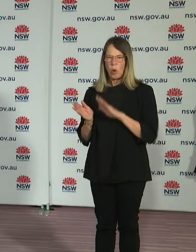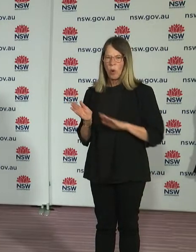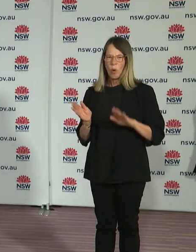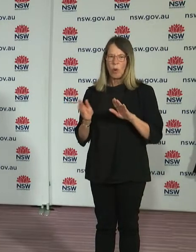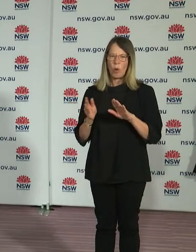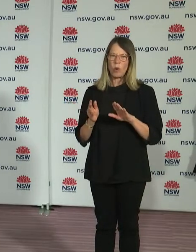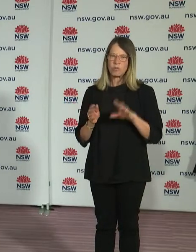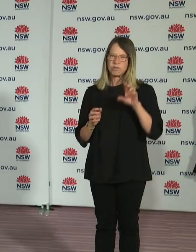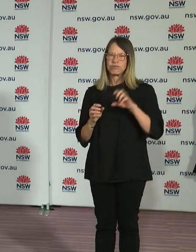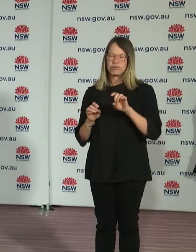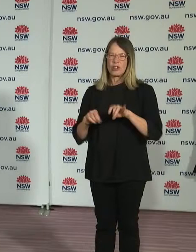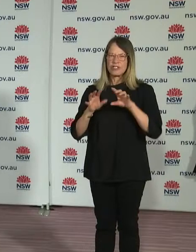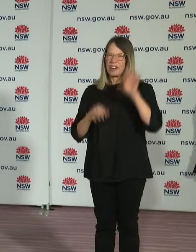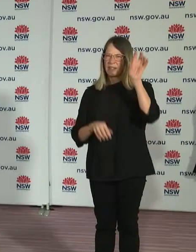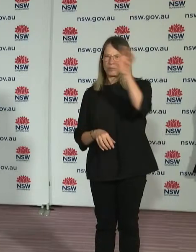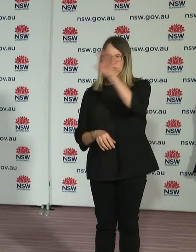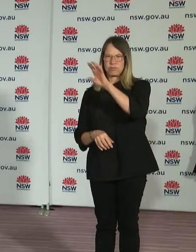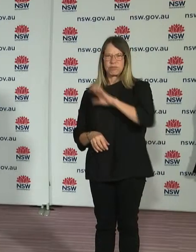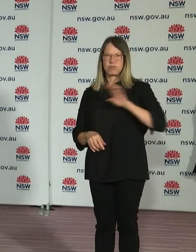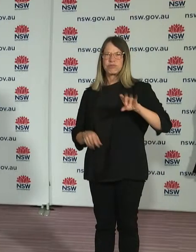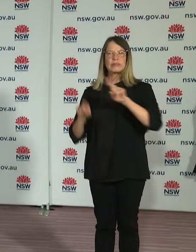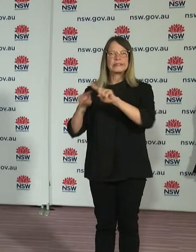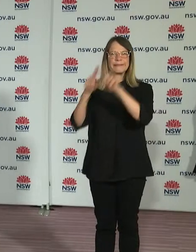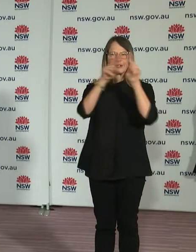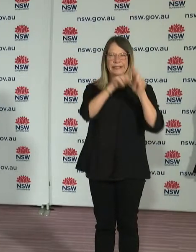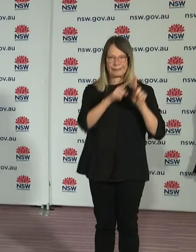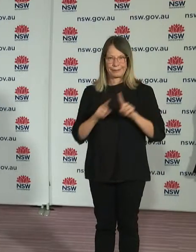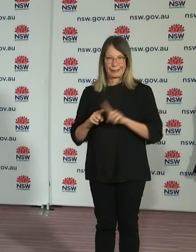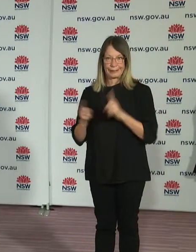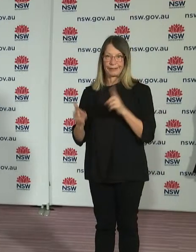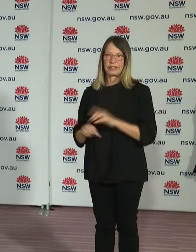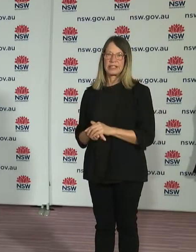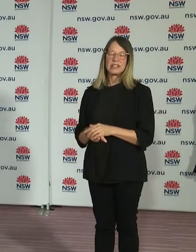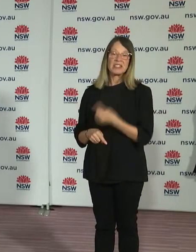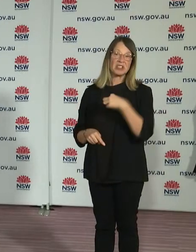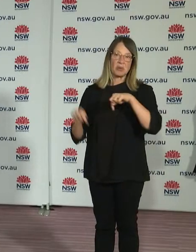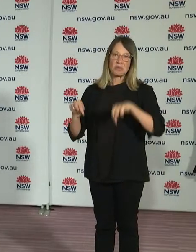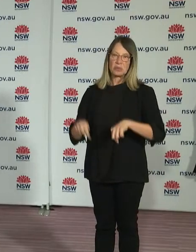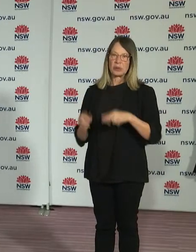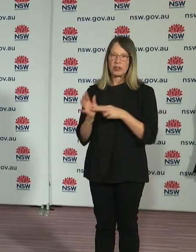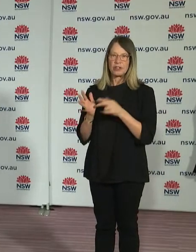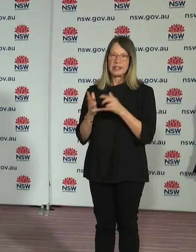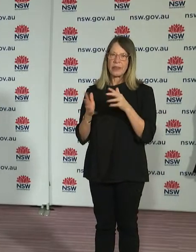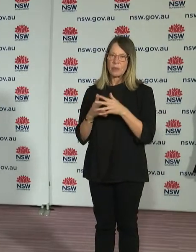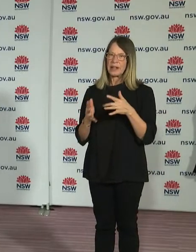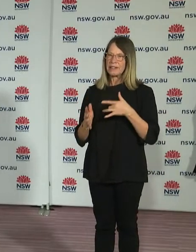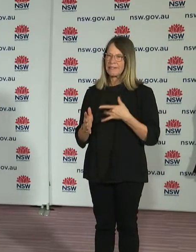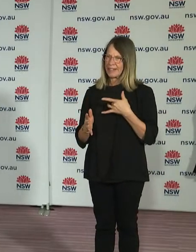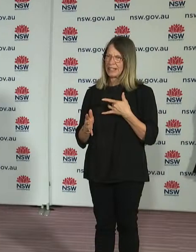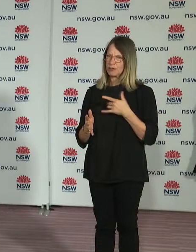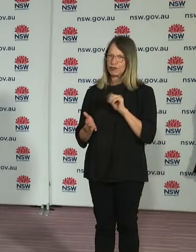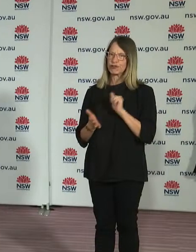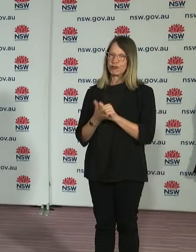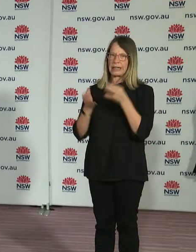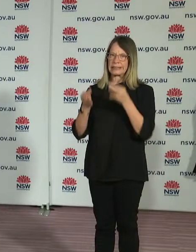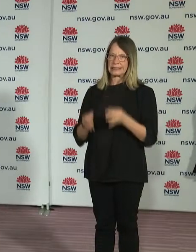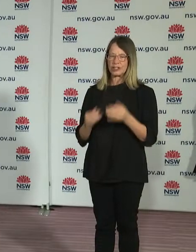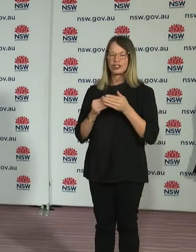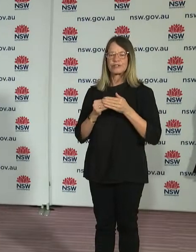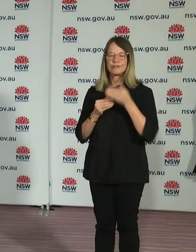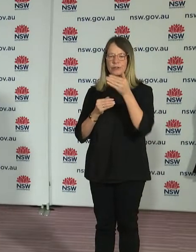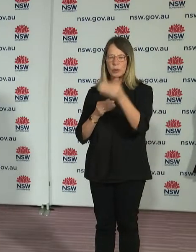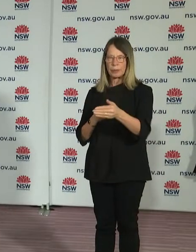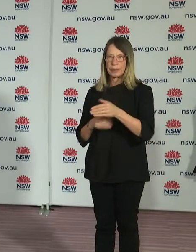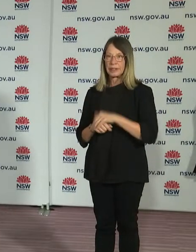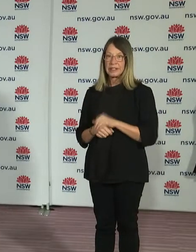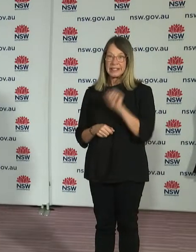very consistent in what we believe are the right settings moving forward. As I've said to the community, I appreciate we all want those